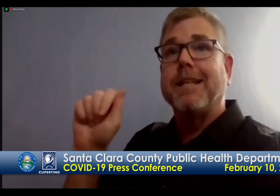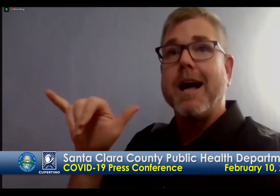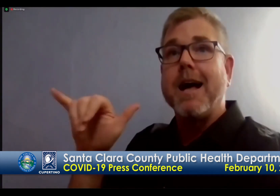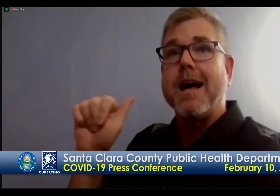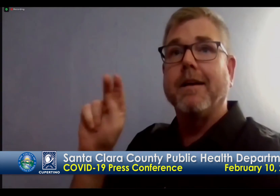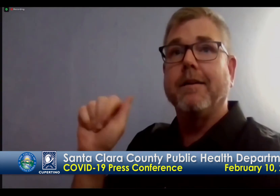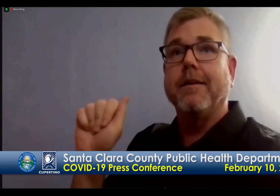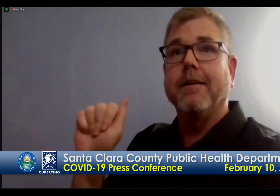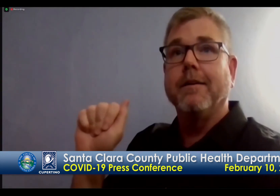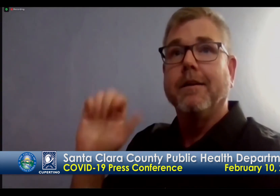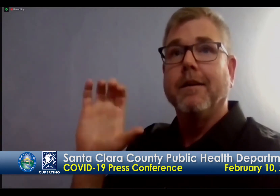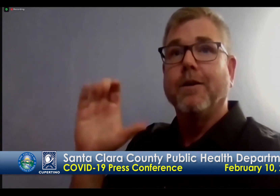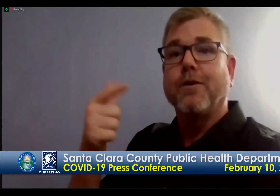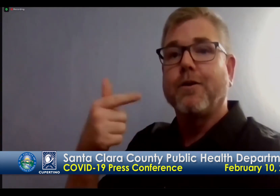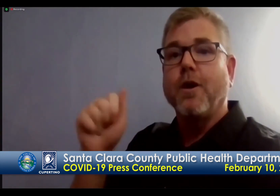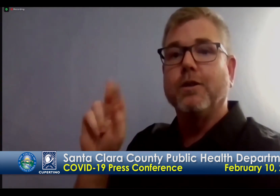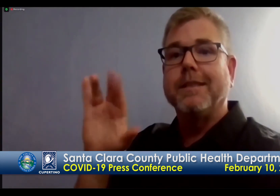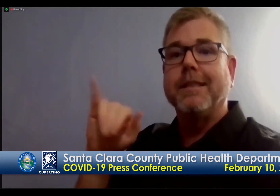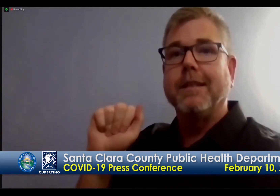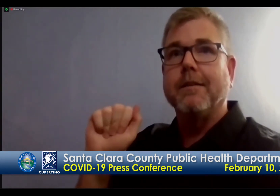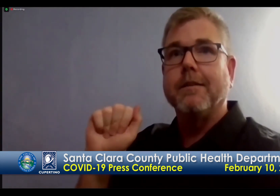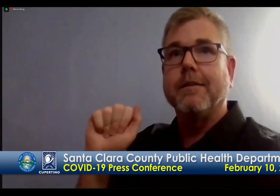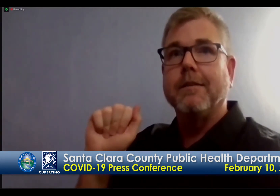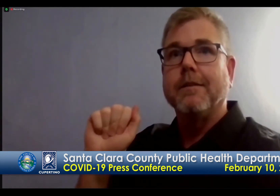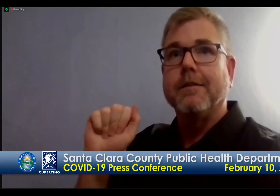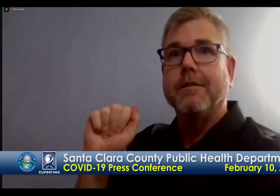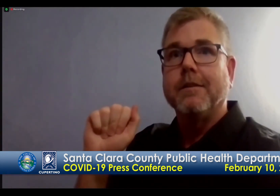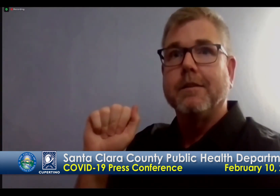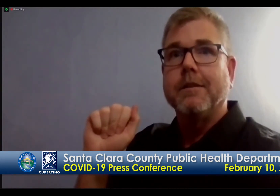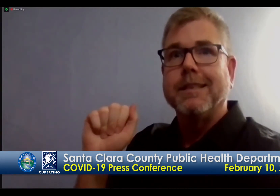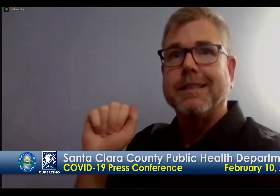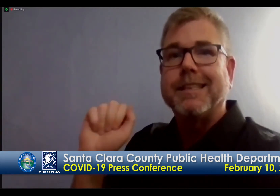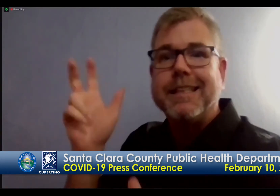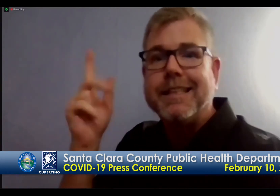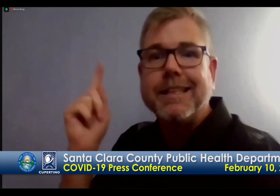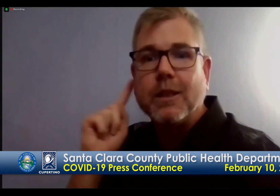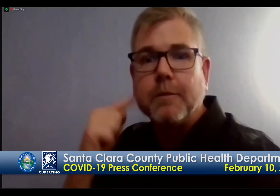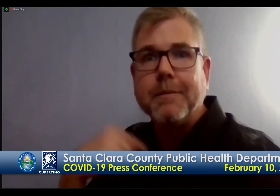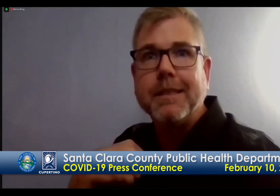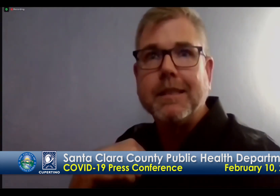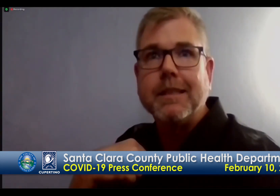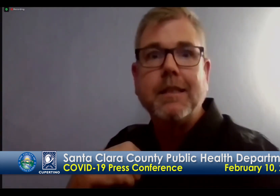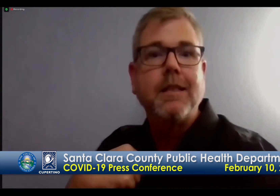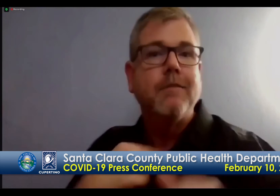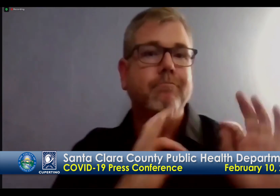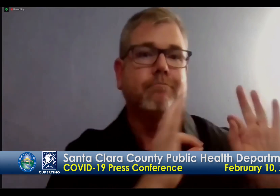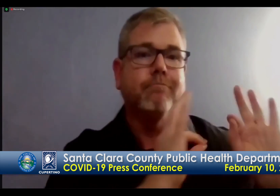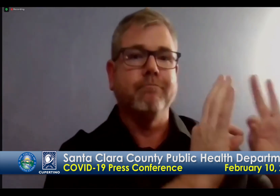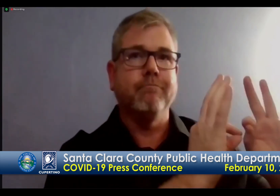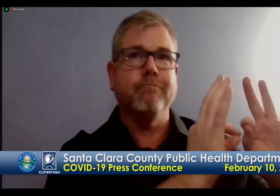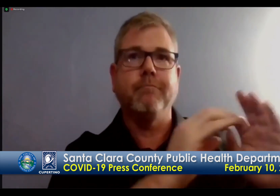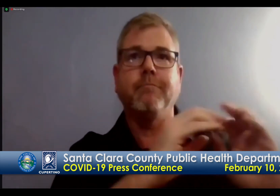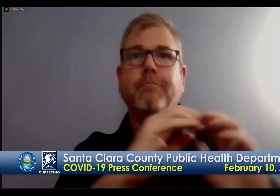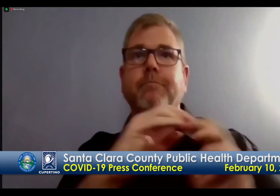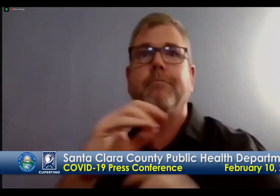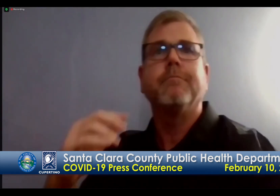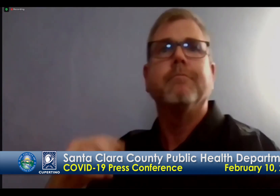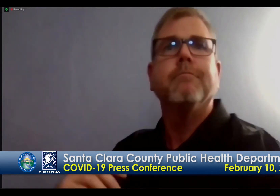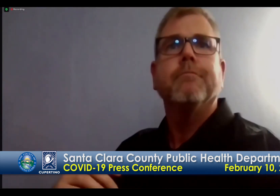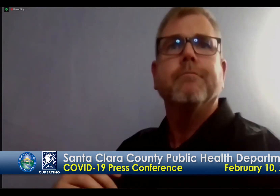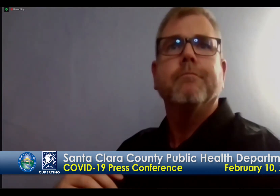Okay, I don't know if you guys can hear me, but we can hear you. So it is also known that these variants are